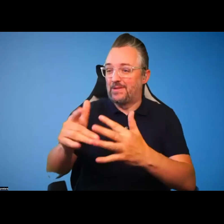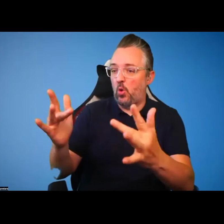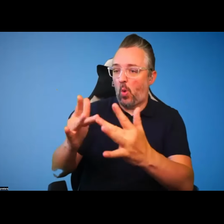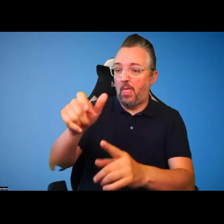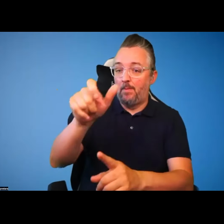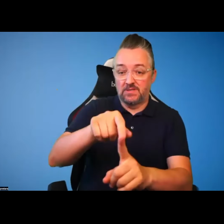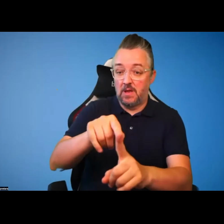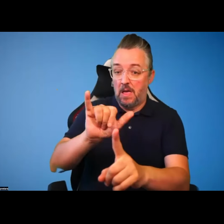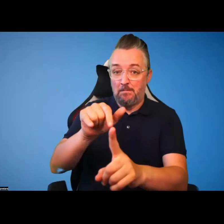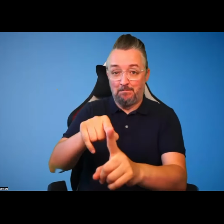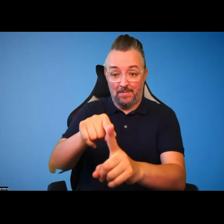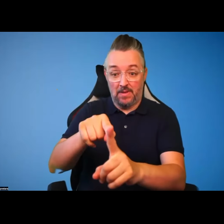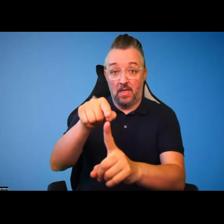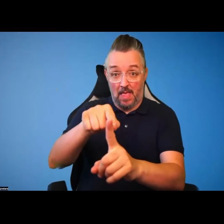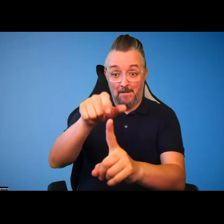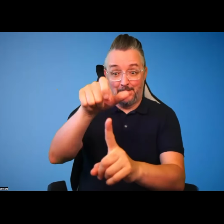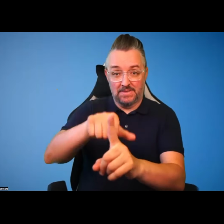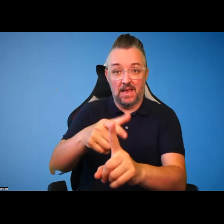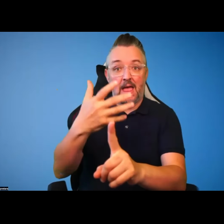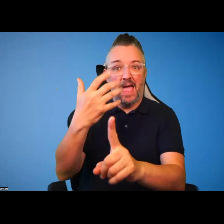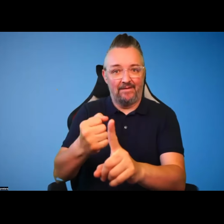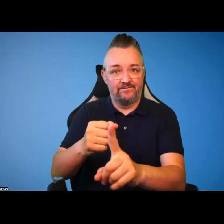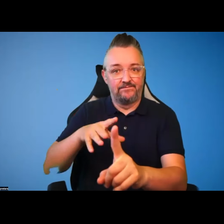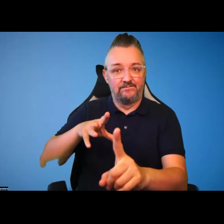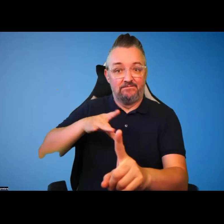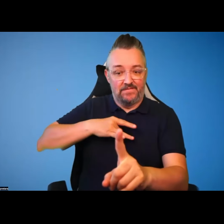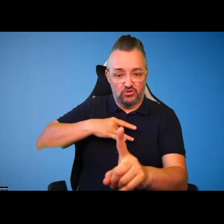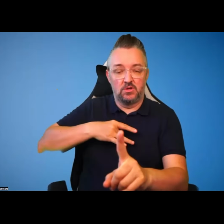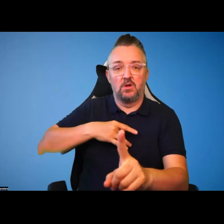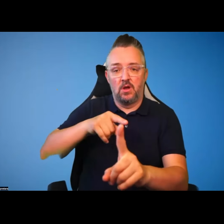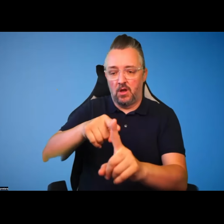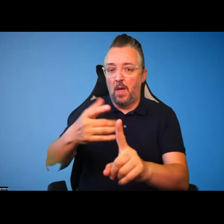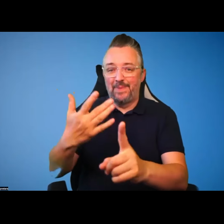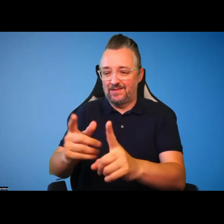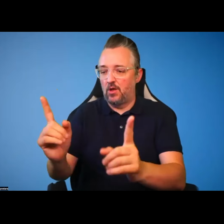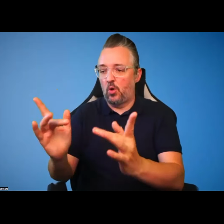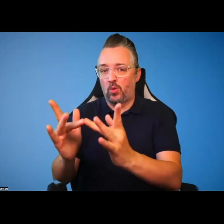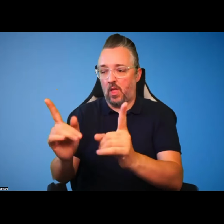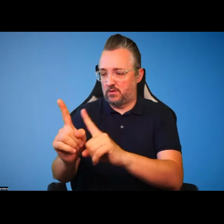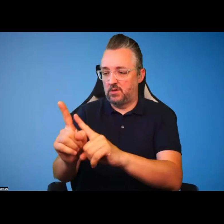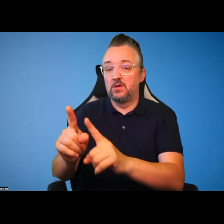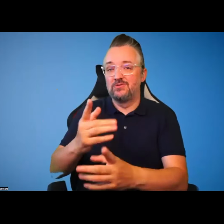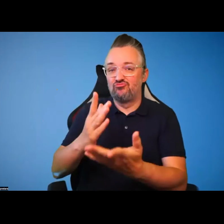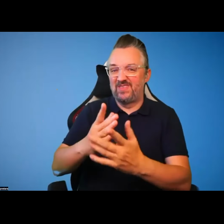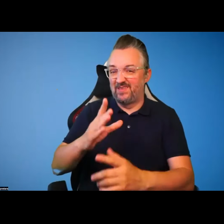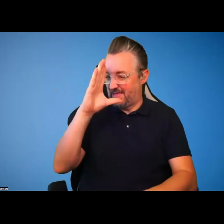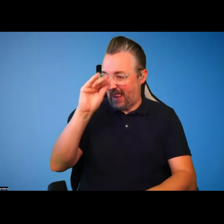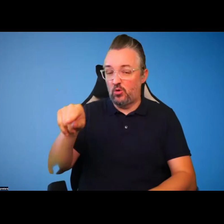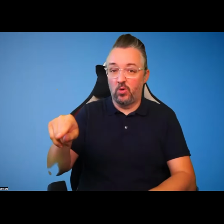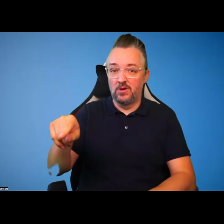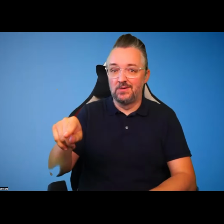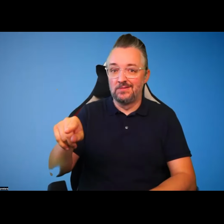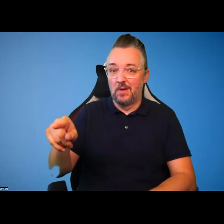have or who has an infectious disease so that we can give them a heads up and give them a warning about the risk to them.